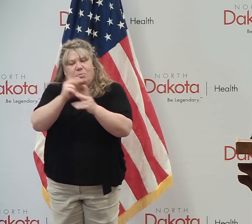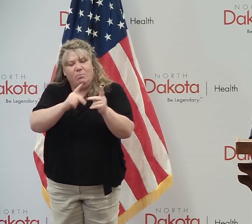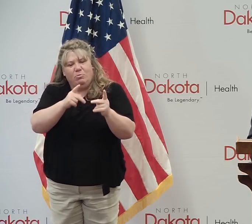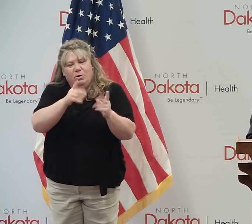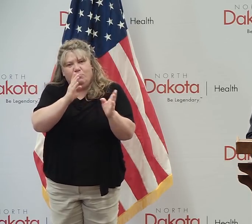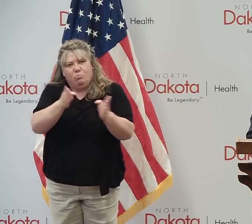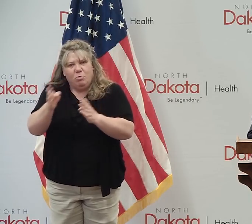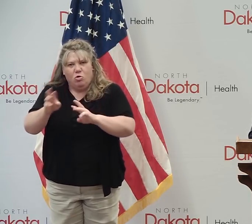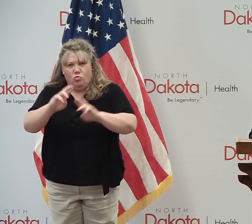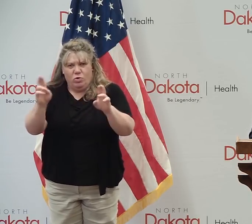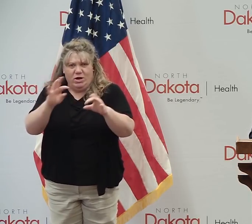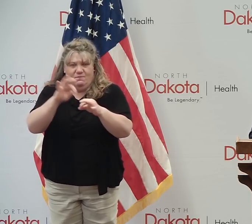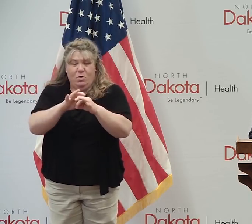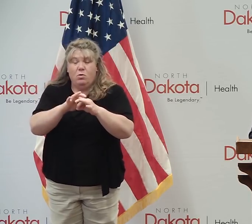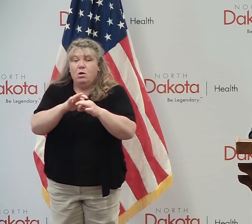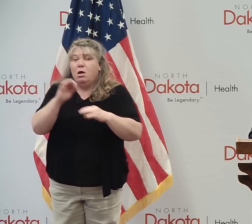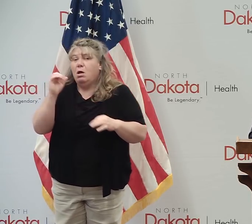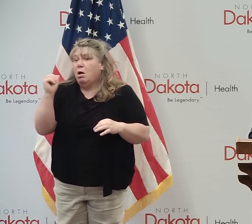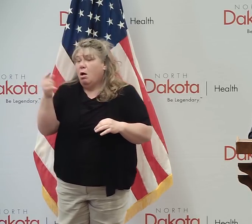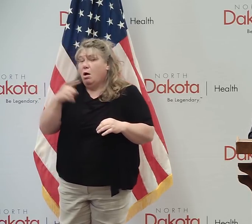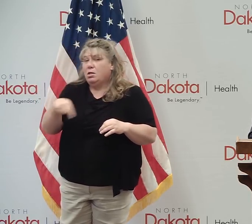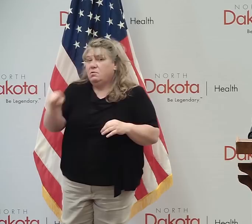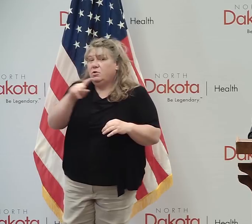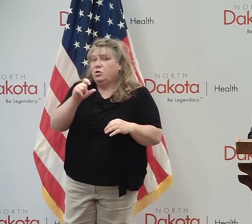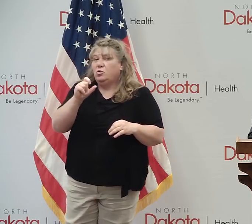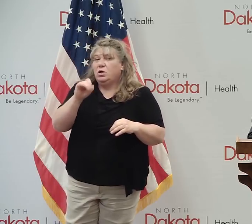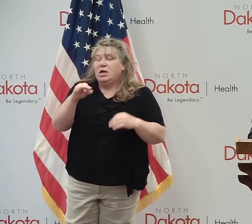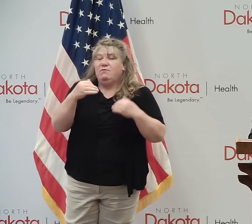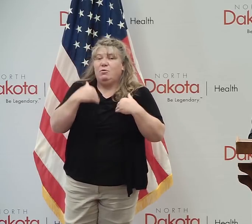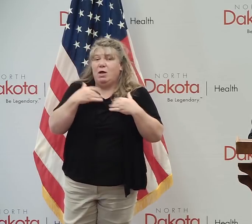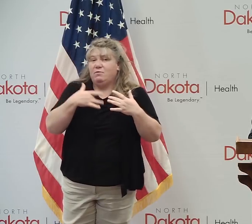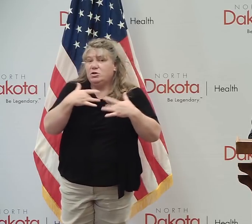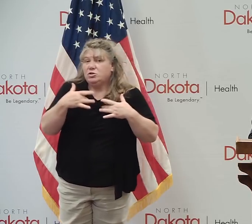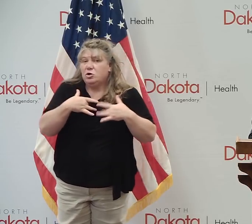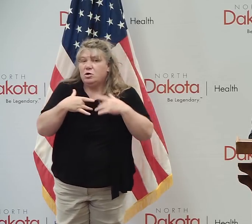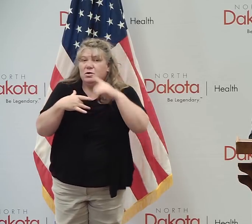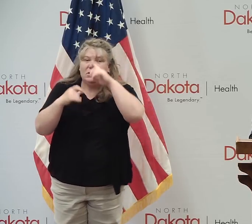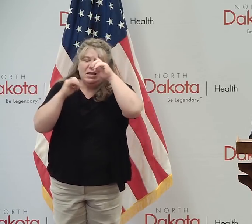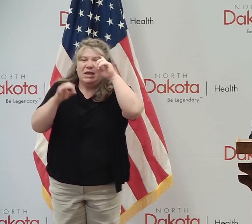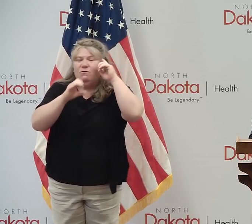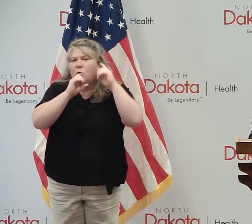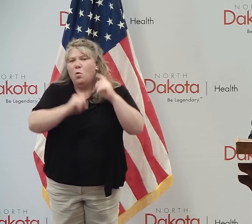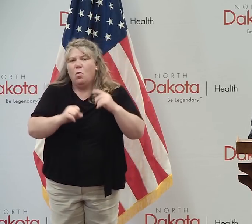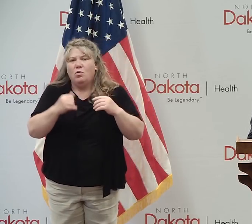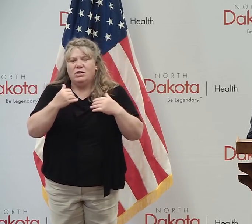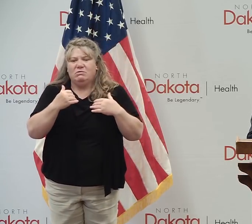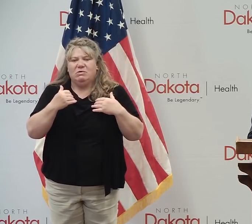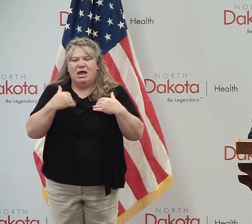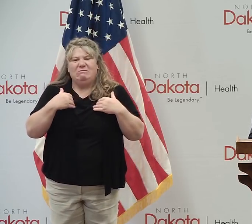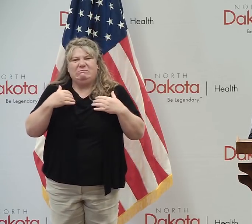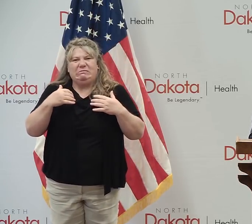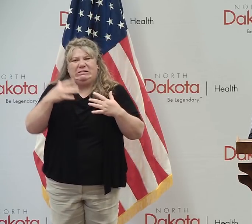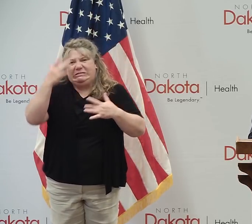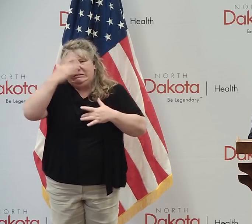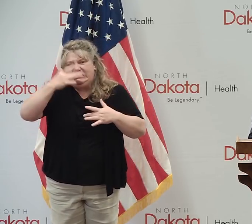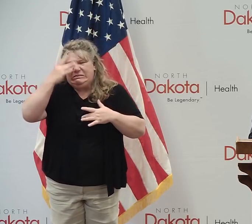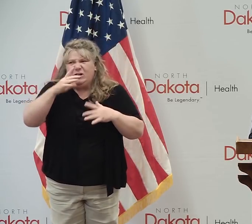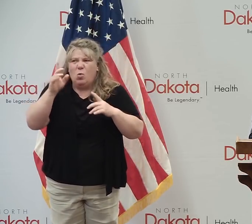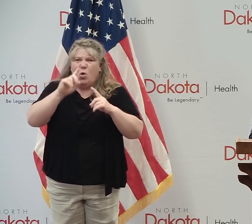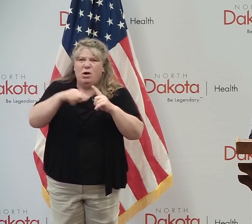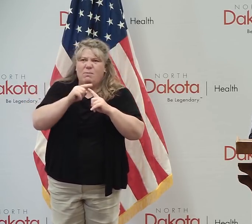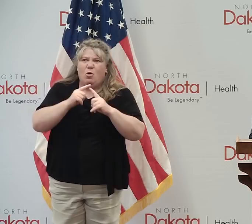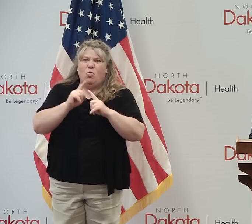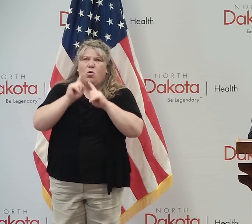vote. And of course, everybody, if you have got concerns, if you're elderly and got underlying health conditions and you're concerned about going